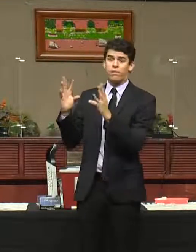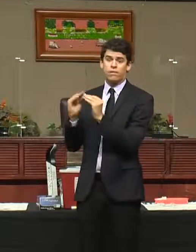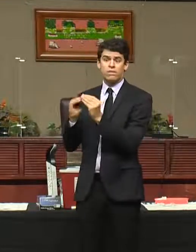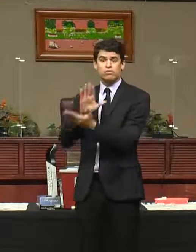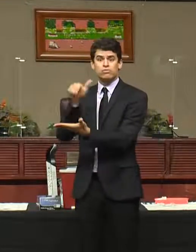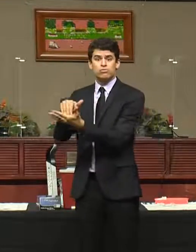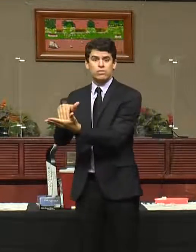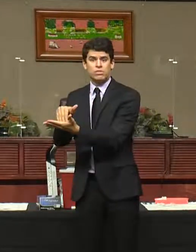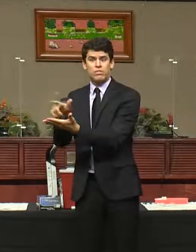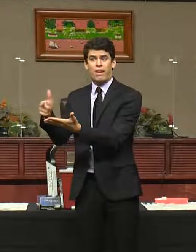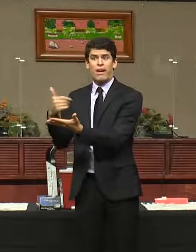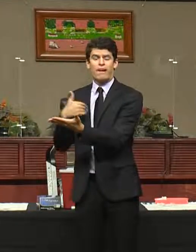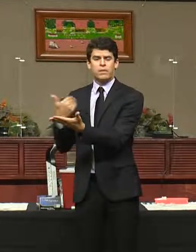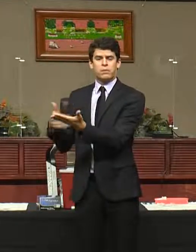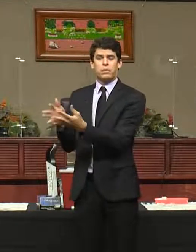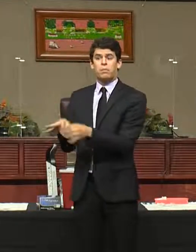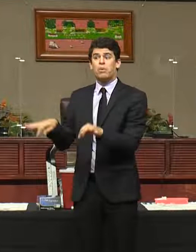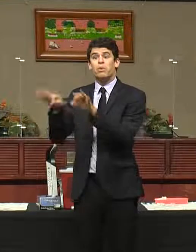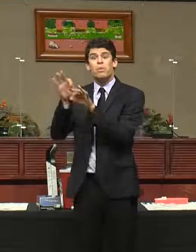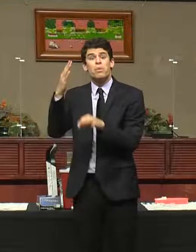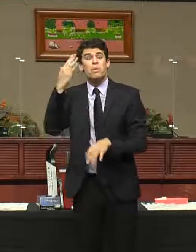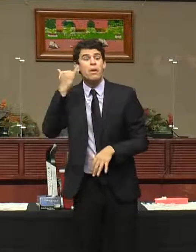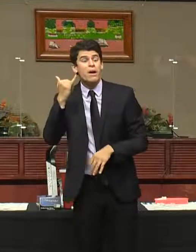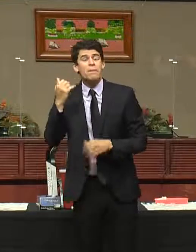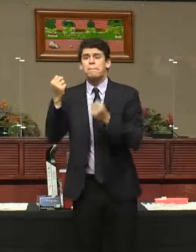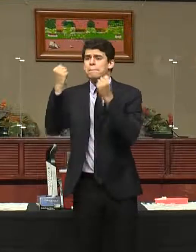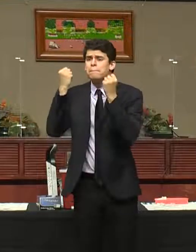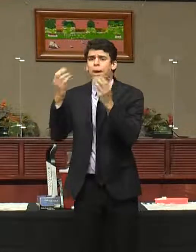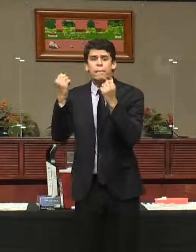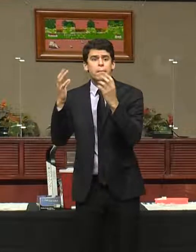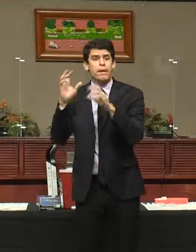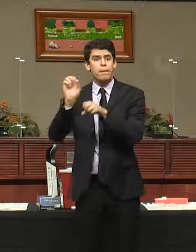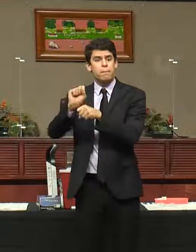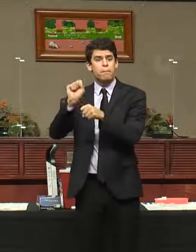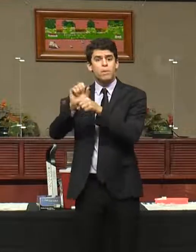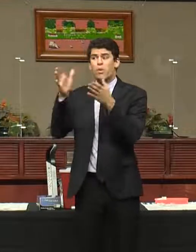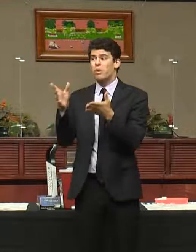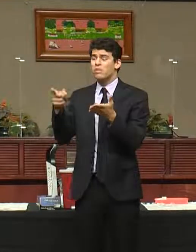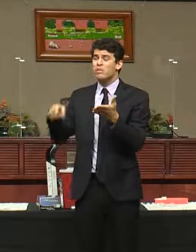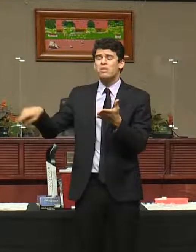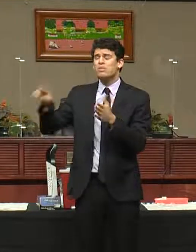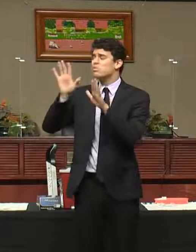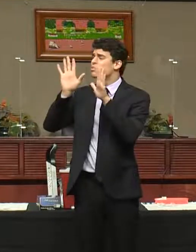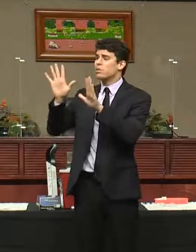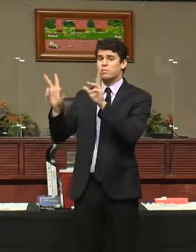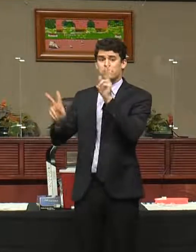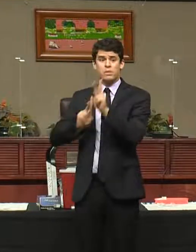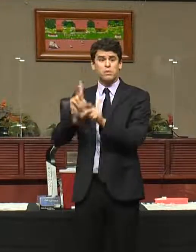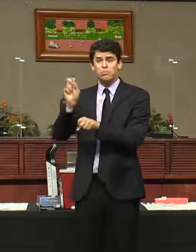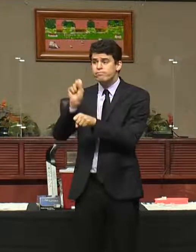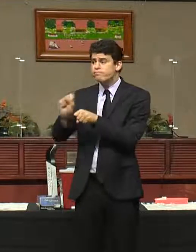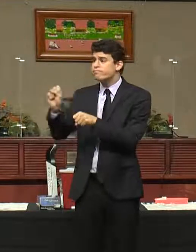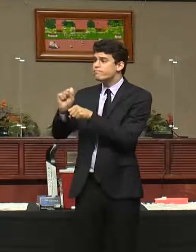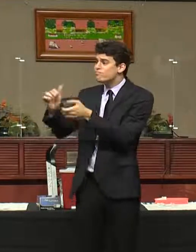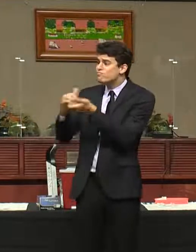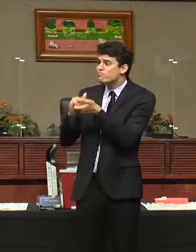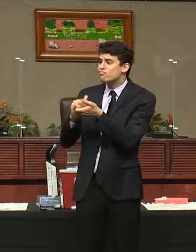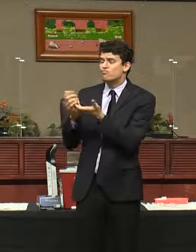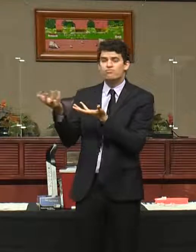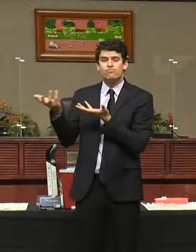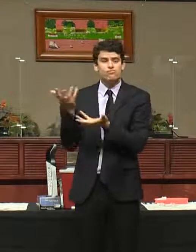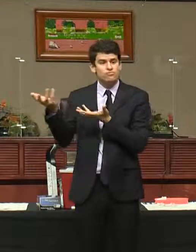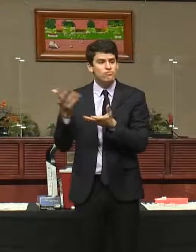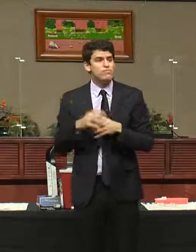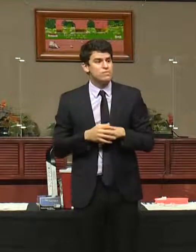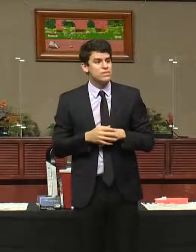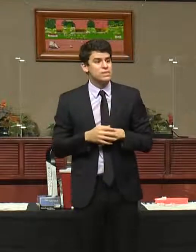the employees there are such a great people to work with that we